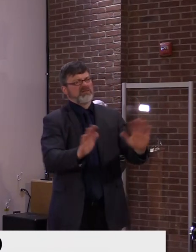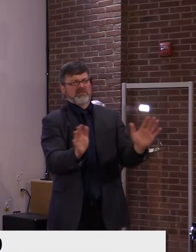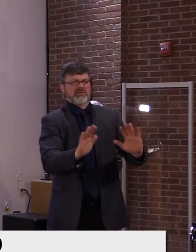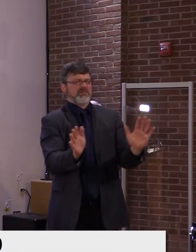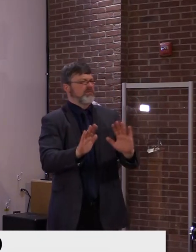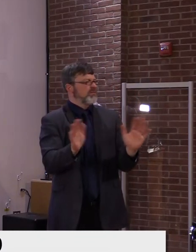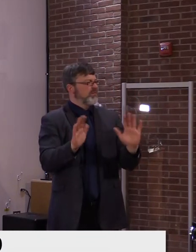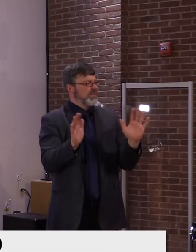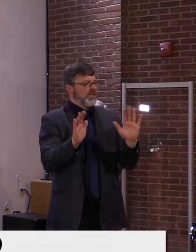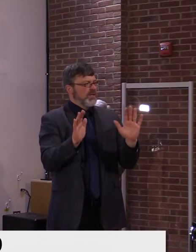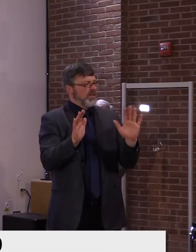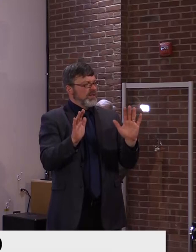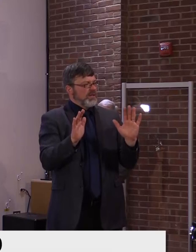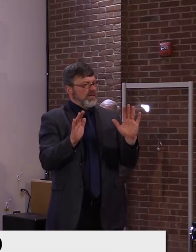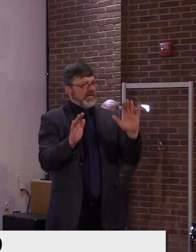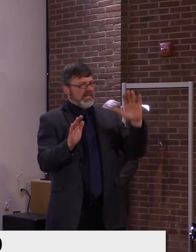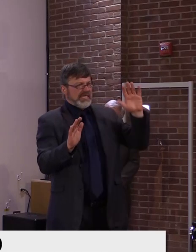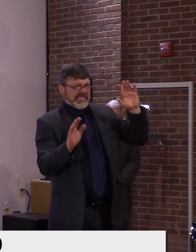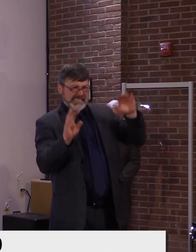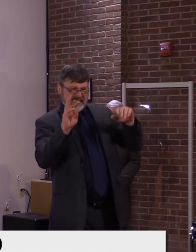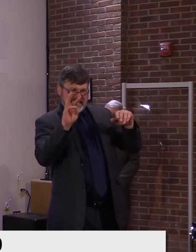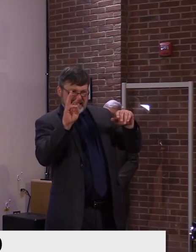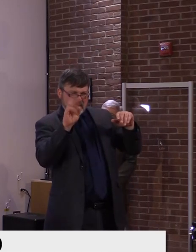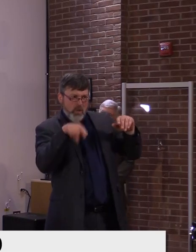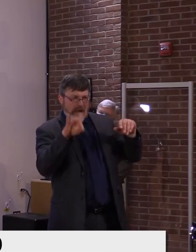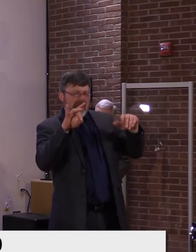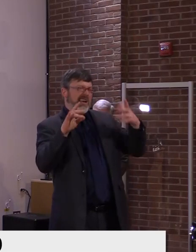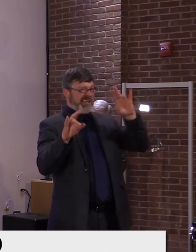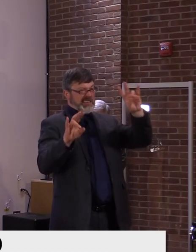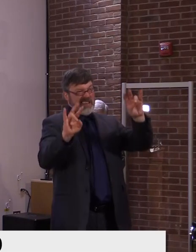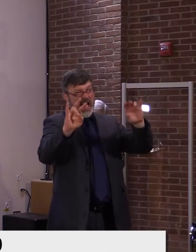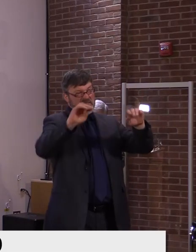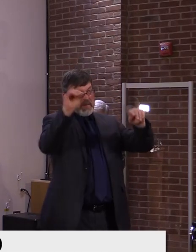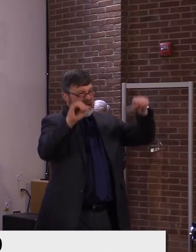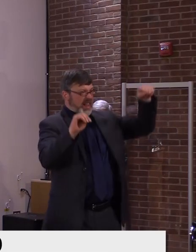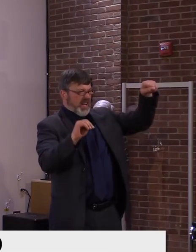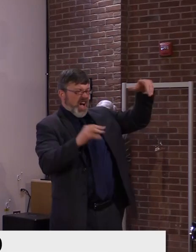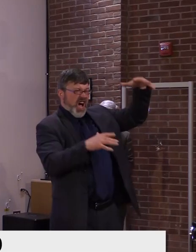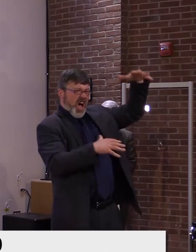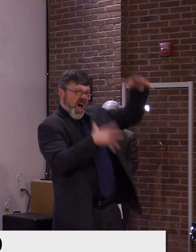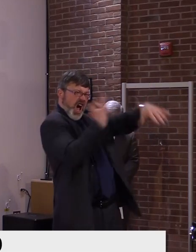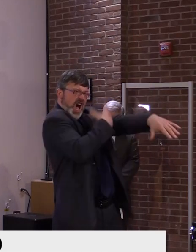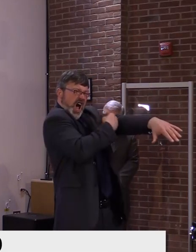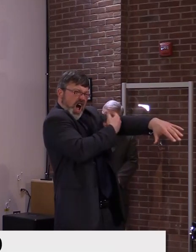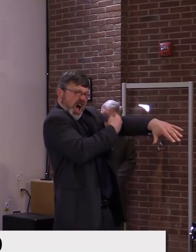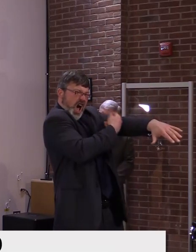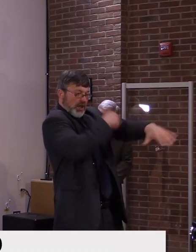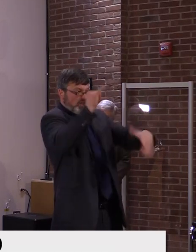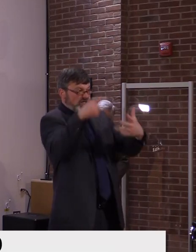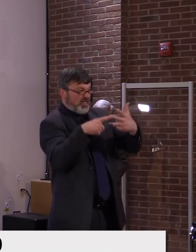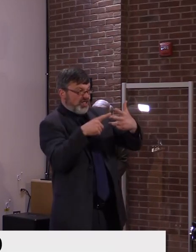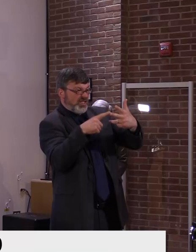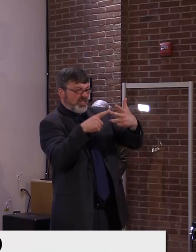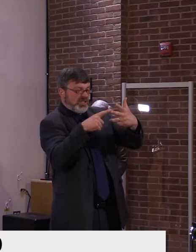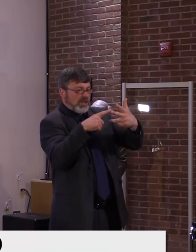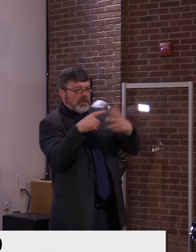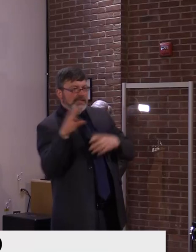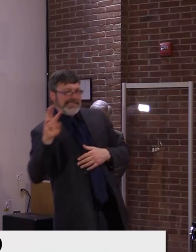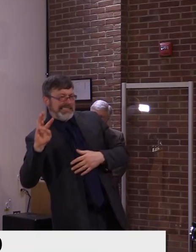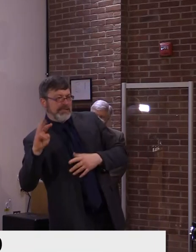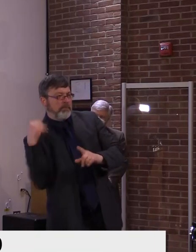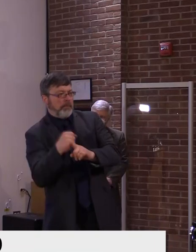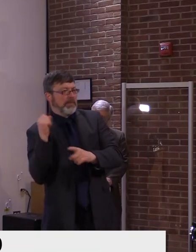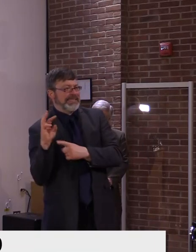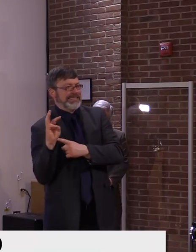presented, and in terms of the fact that when you look at total doses of vaccine, not just Johnson & Johnson, but all